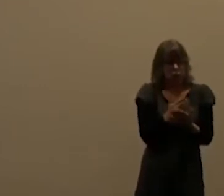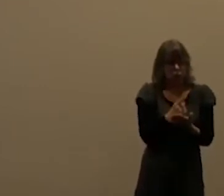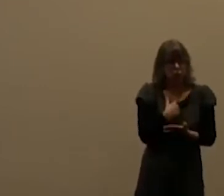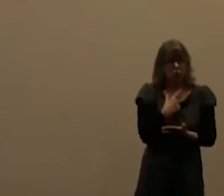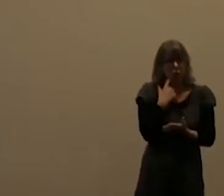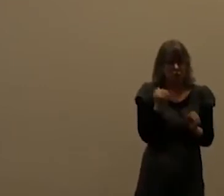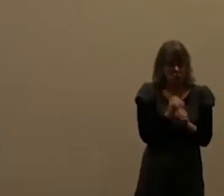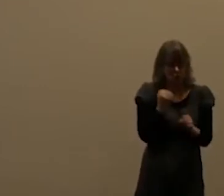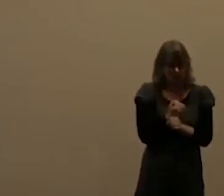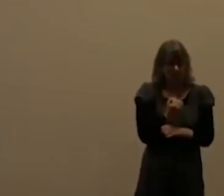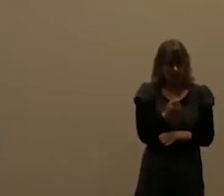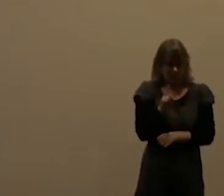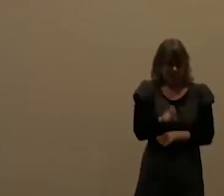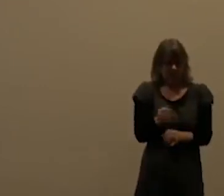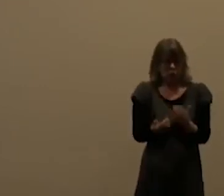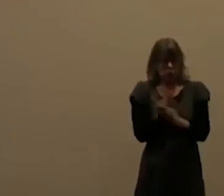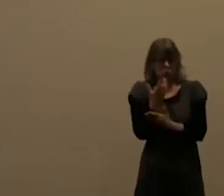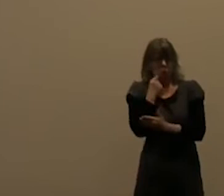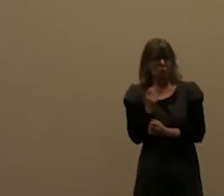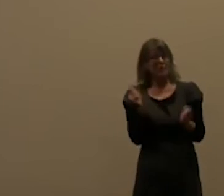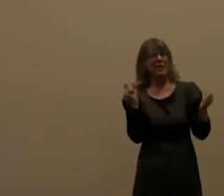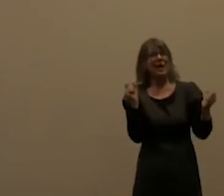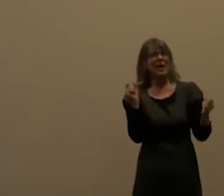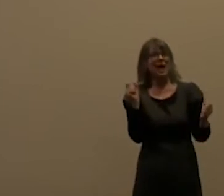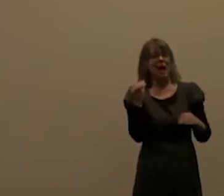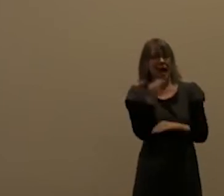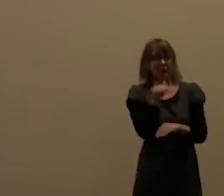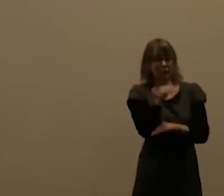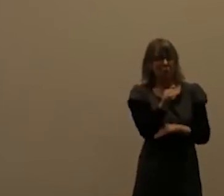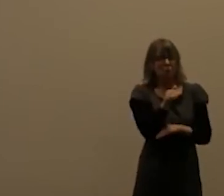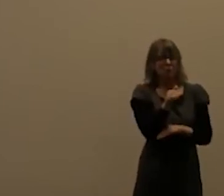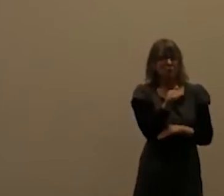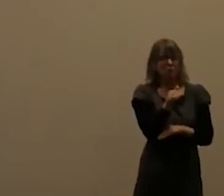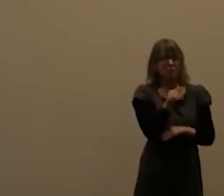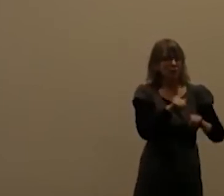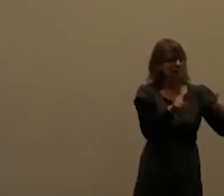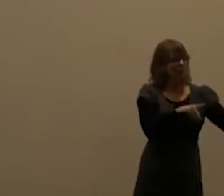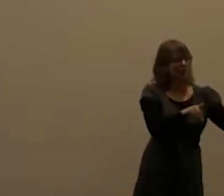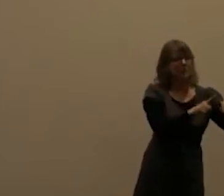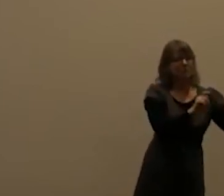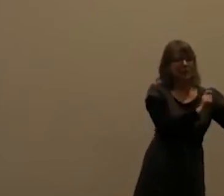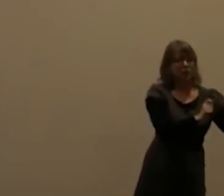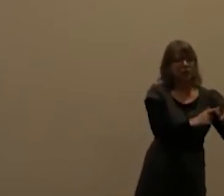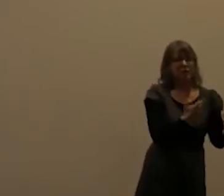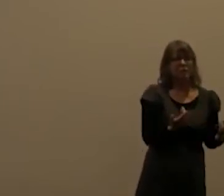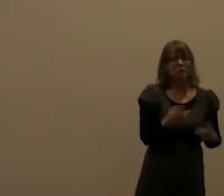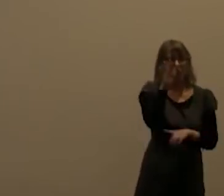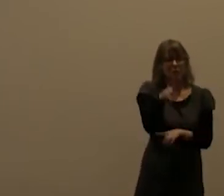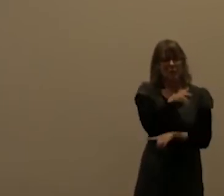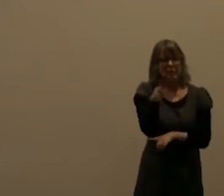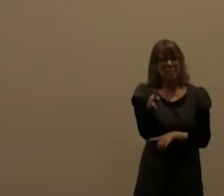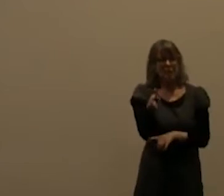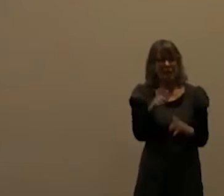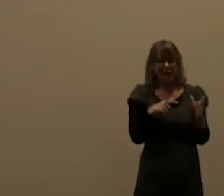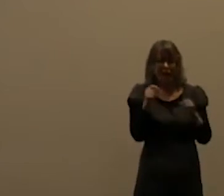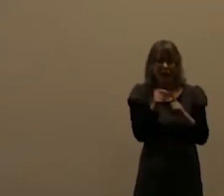were to build by clicking new. You can export that and then put it into make.powers.com, but those template apps are already packaged, and I don't know